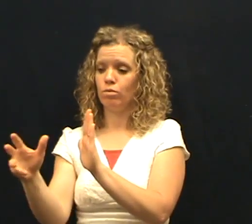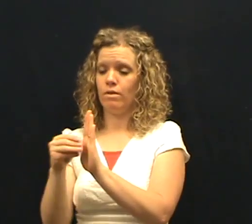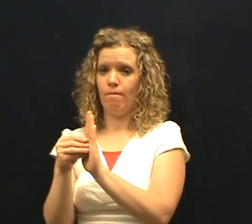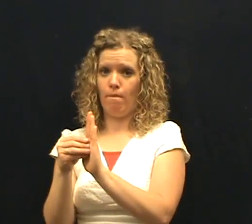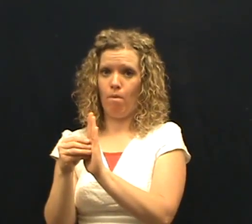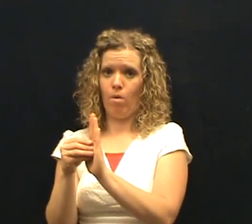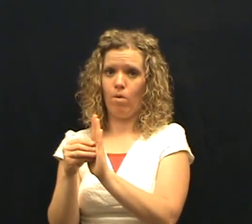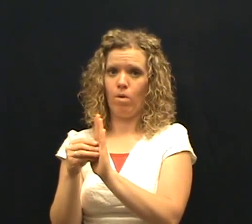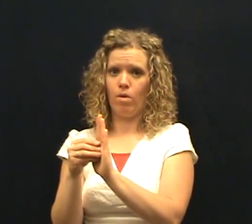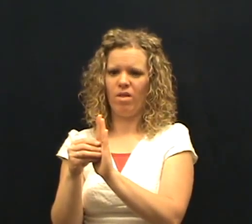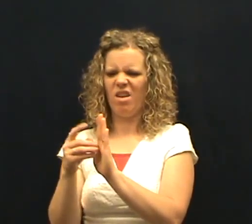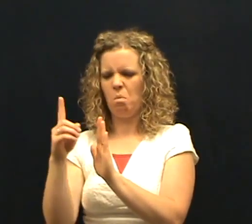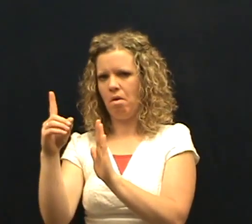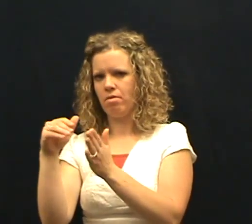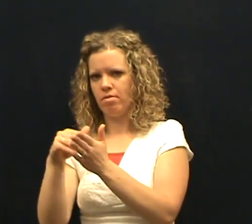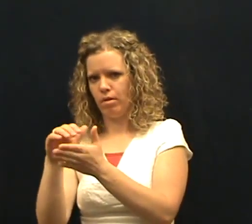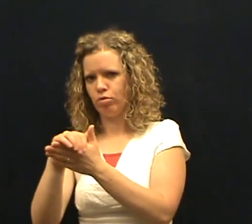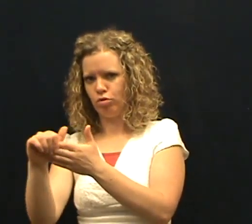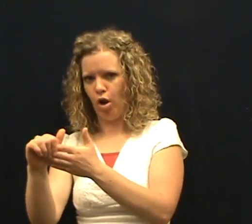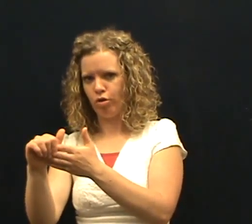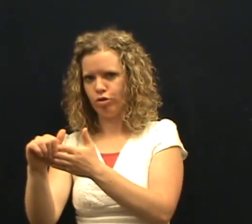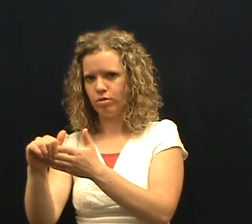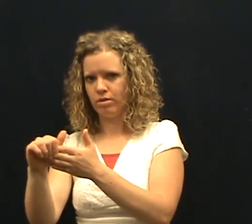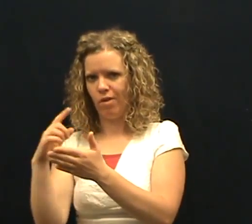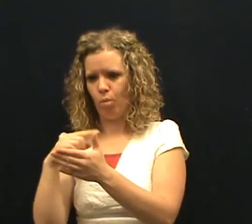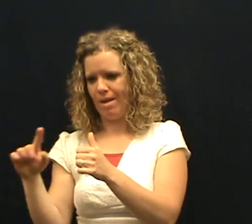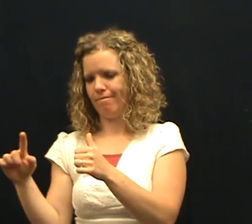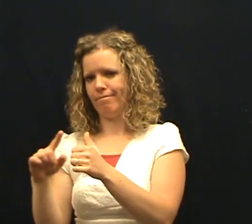the $1,000 that we recorded originally.